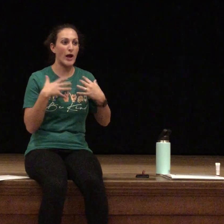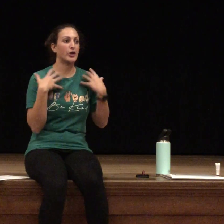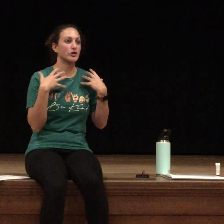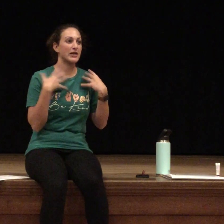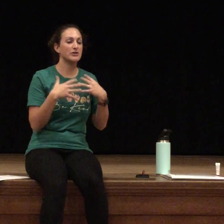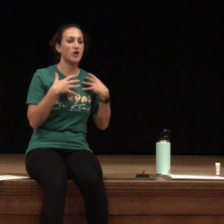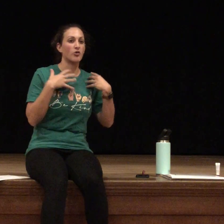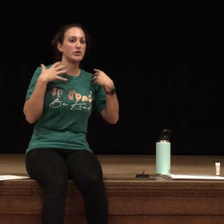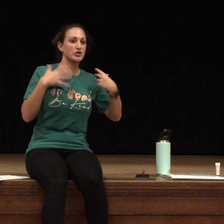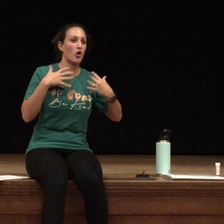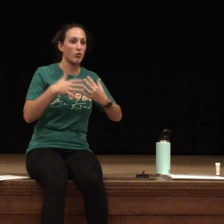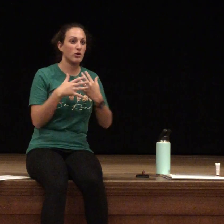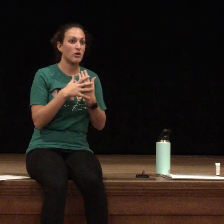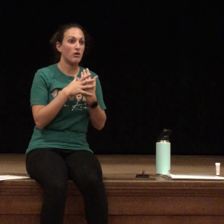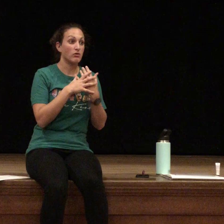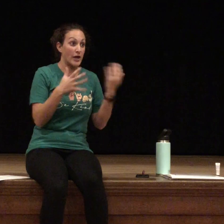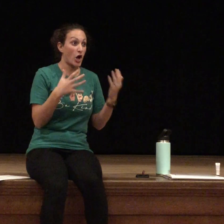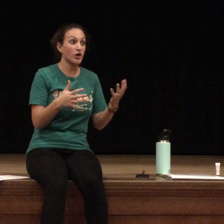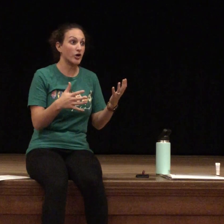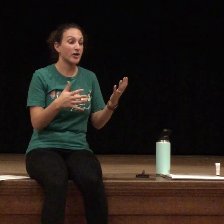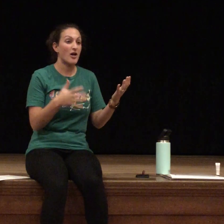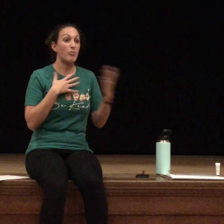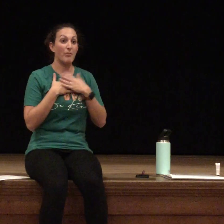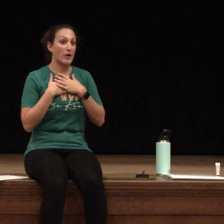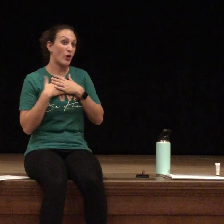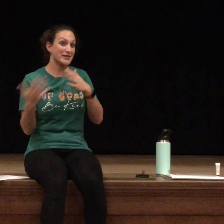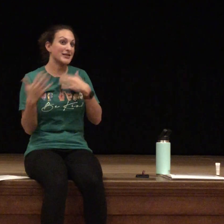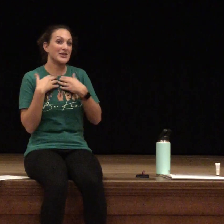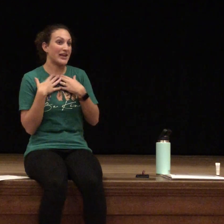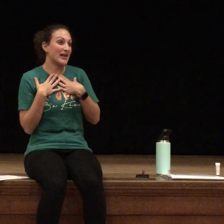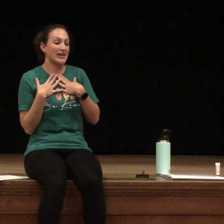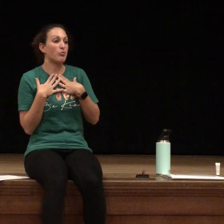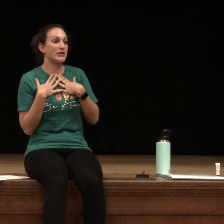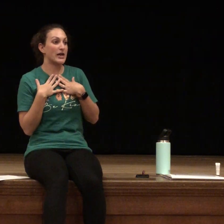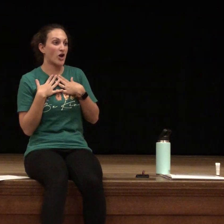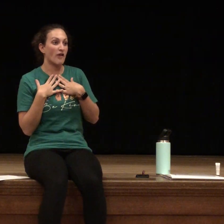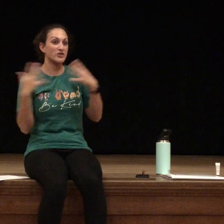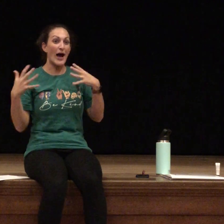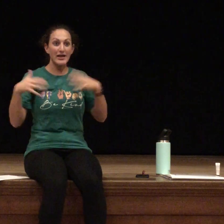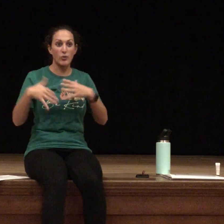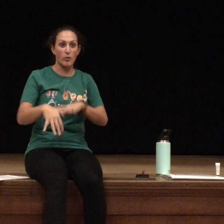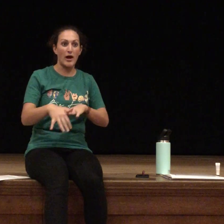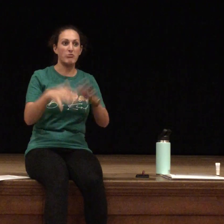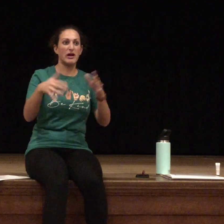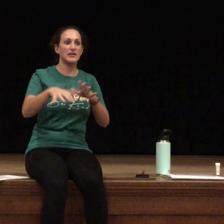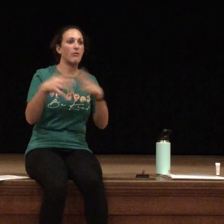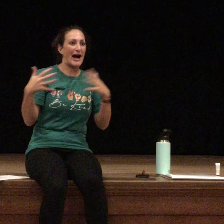and her skin tone was so light colored, but mine wasn't, and I didn't get points taken off. So I can wear white because I'm olive